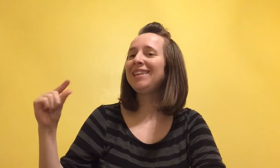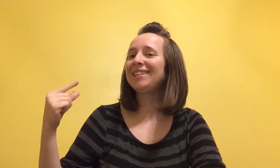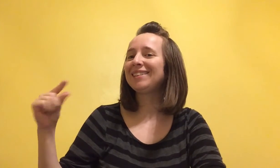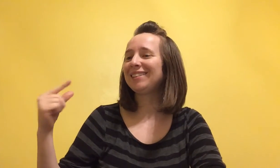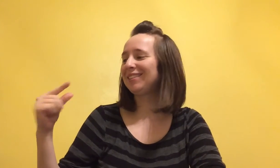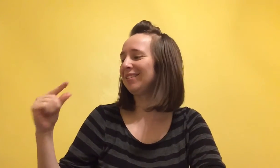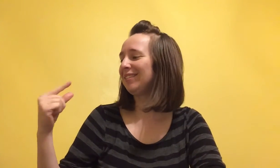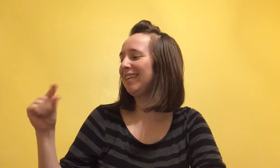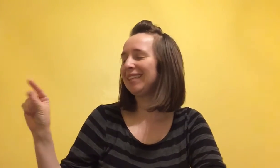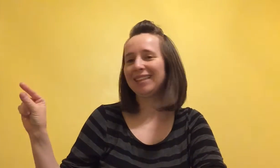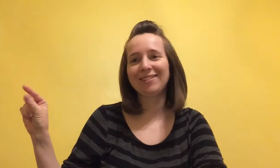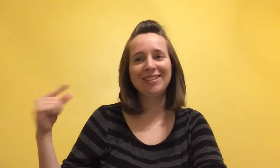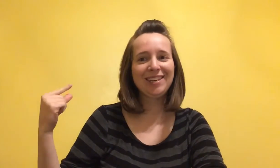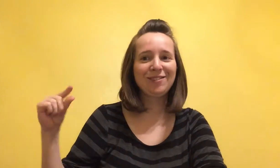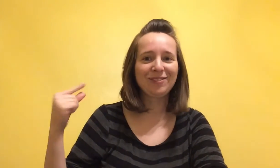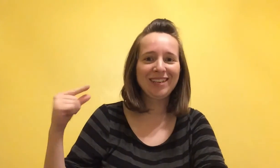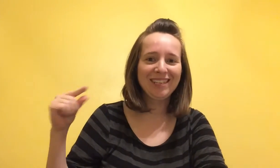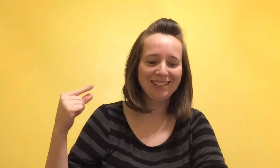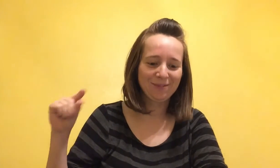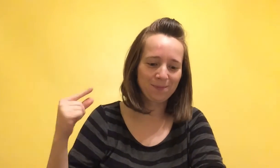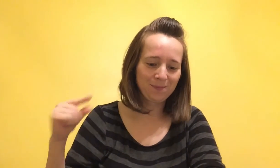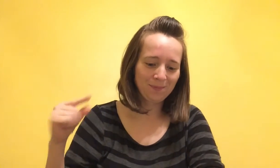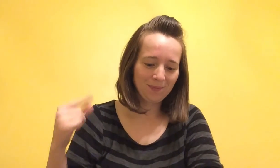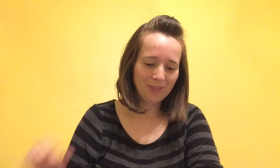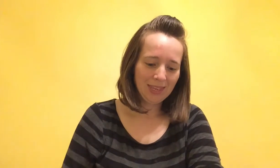green. Green. Letter G. Green.